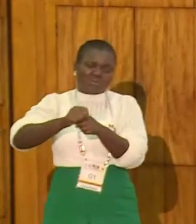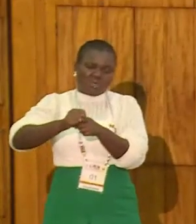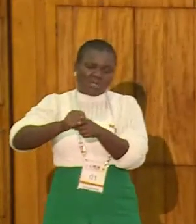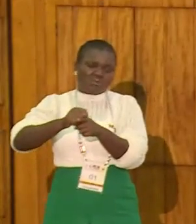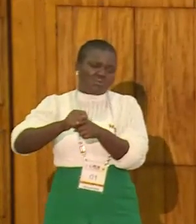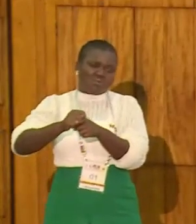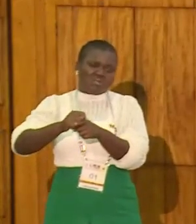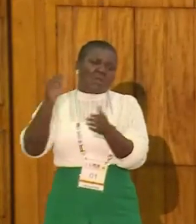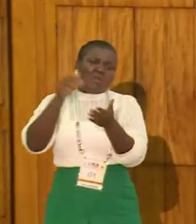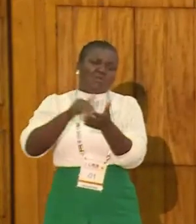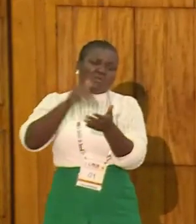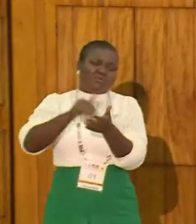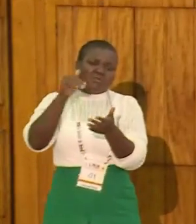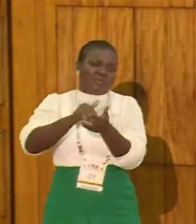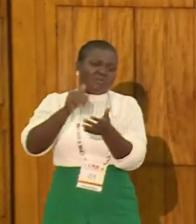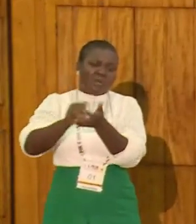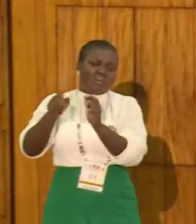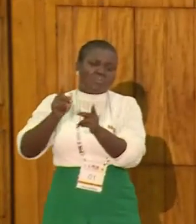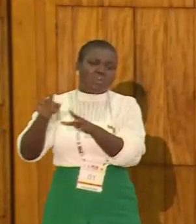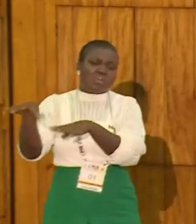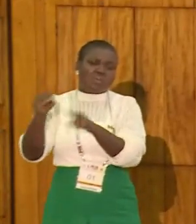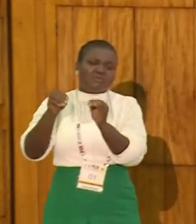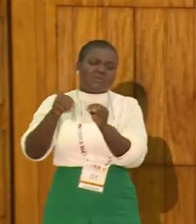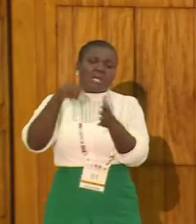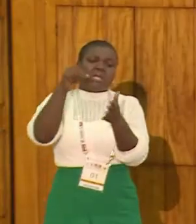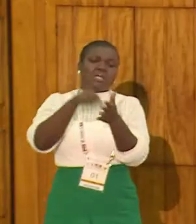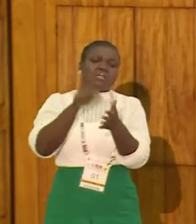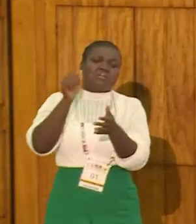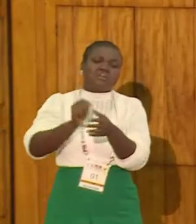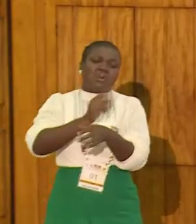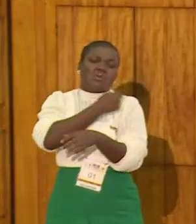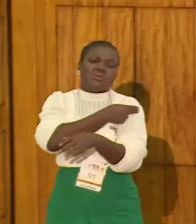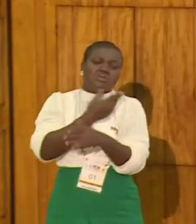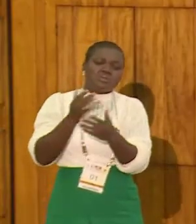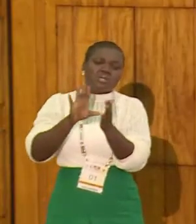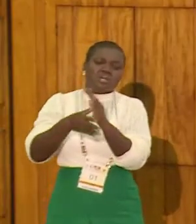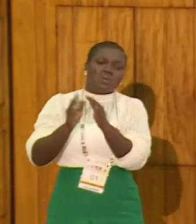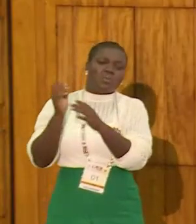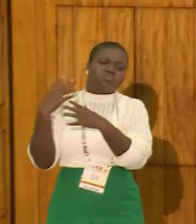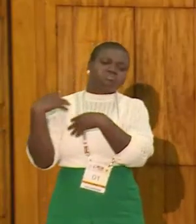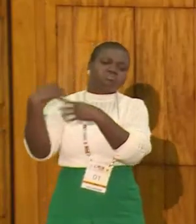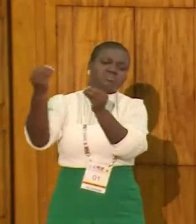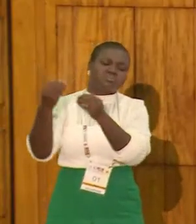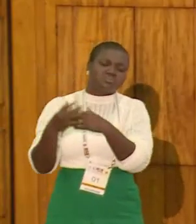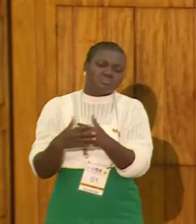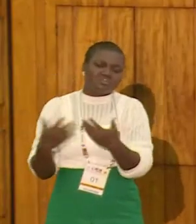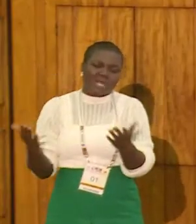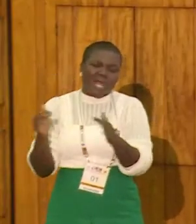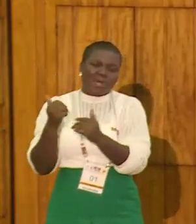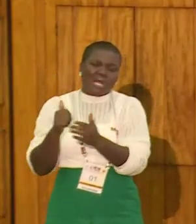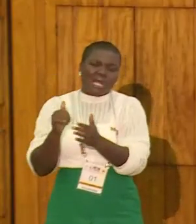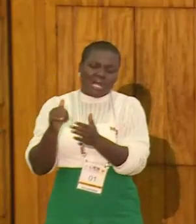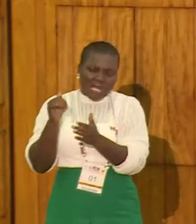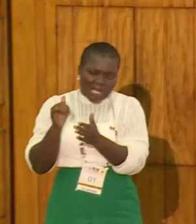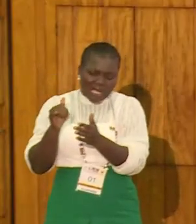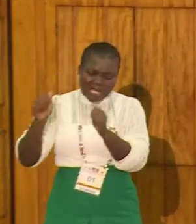back, over and over. People leave facilities, new people are hired, but then the discussion of how can that be sustained. So that's a way